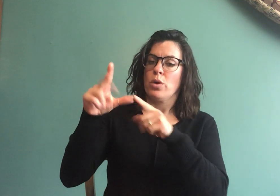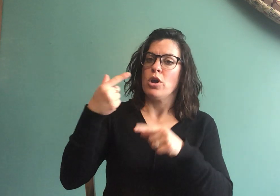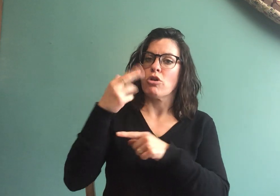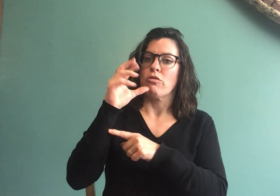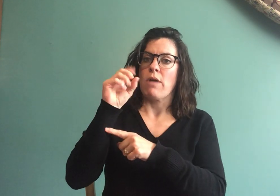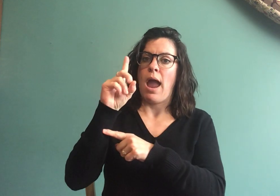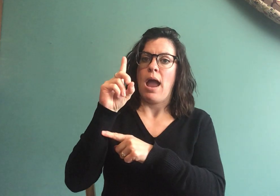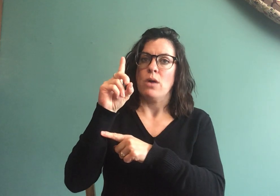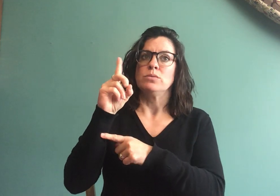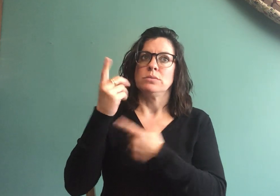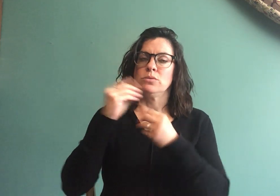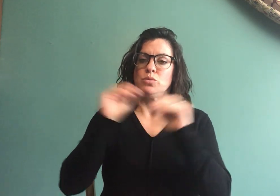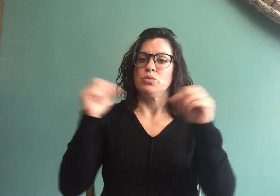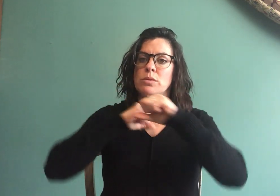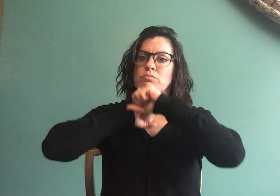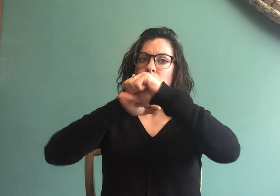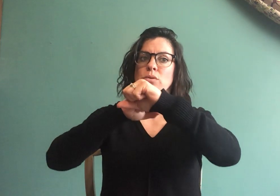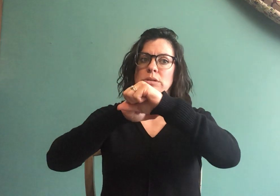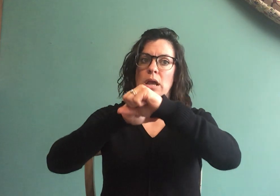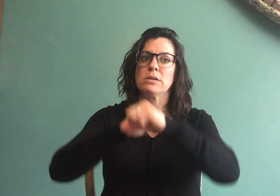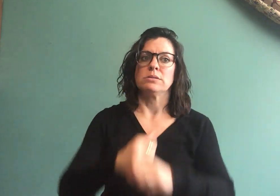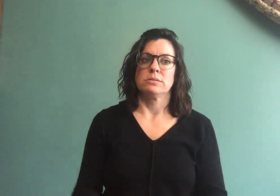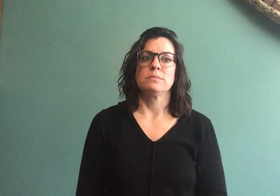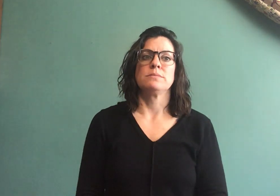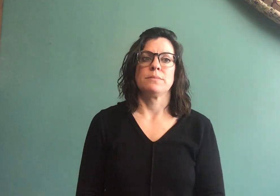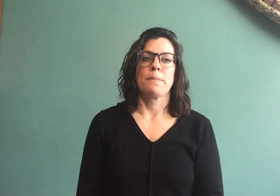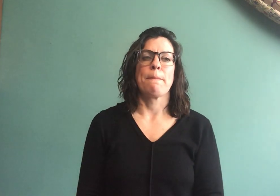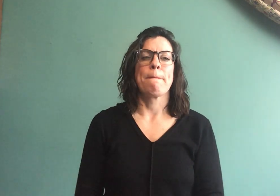here? Gotta wait for this page to change. Okay,